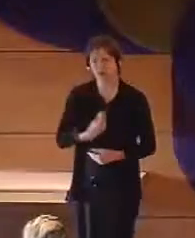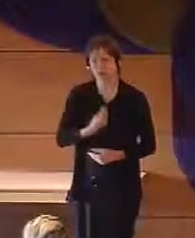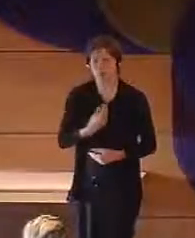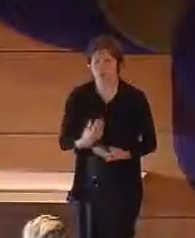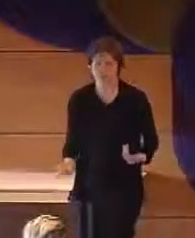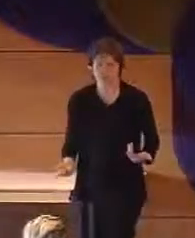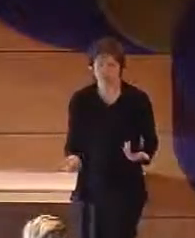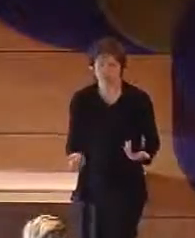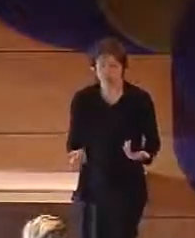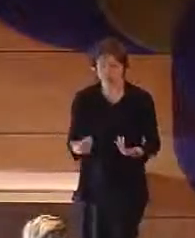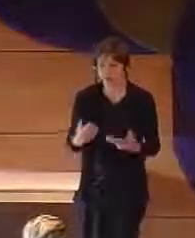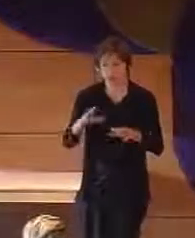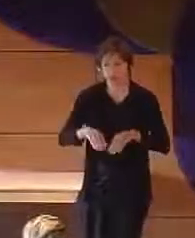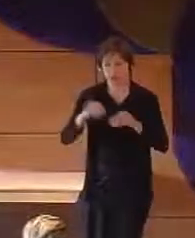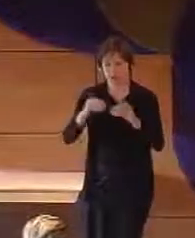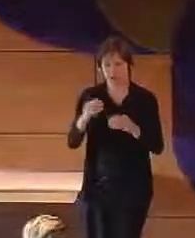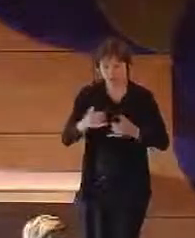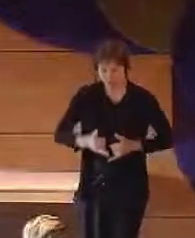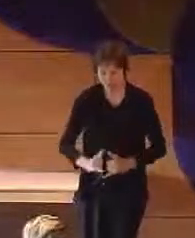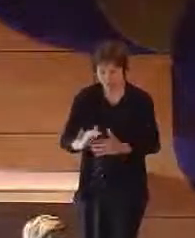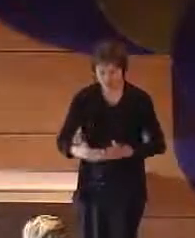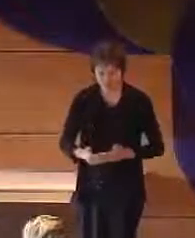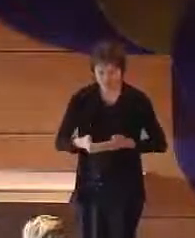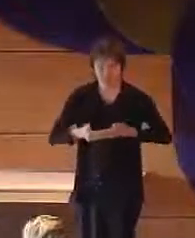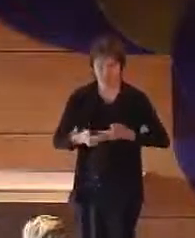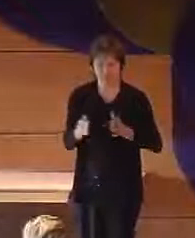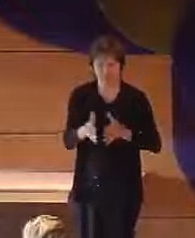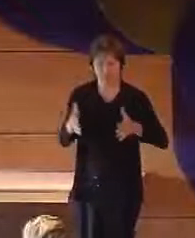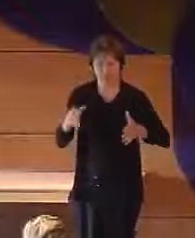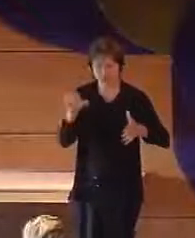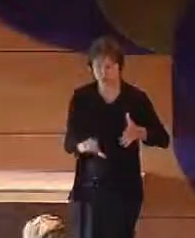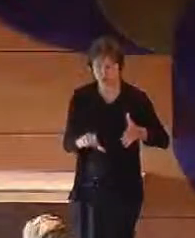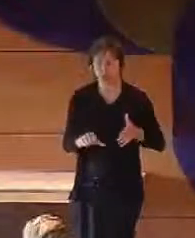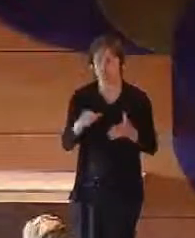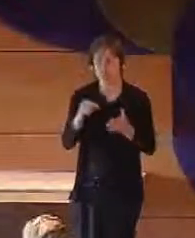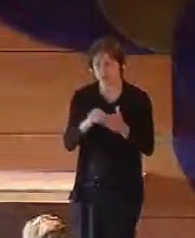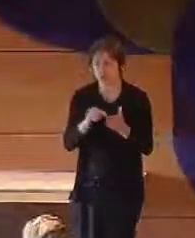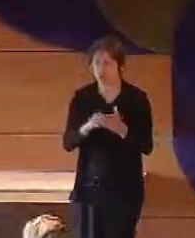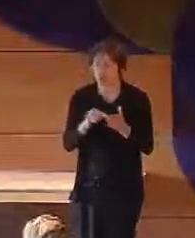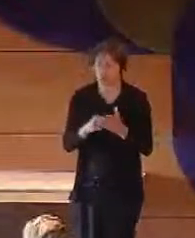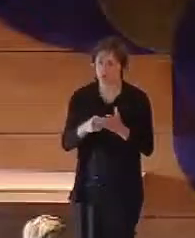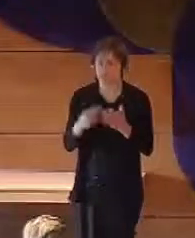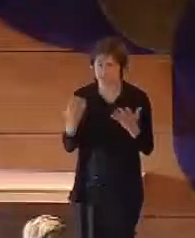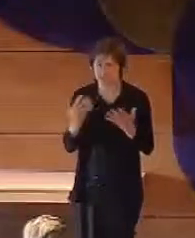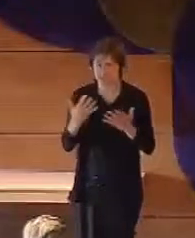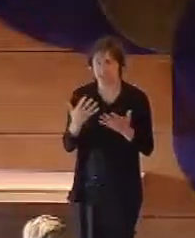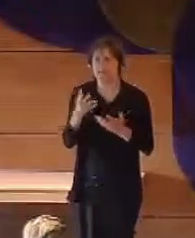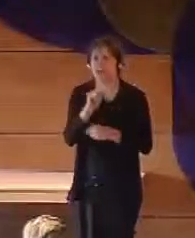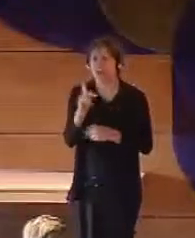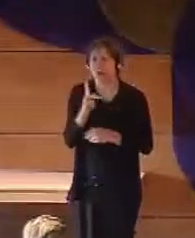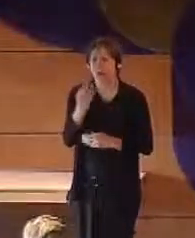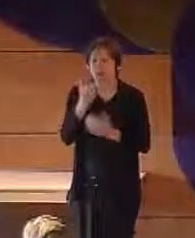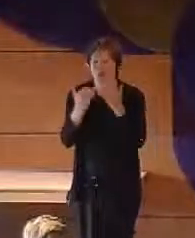for whatever reason that they're not getting enough calories. So the treatment is not hormones, it's usually calories.